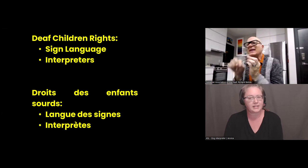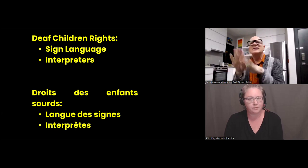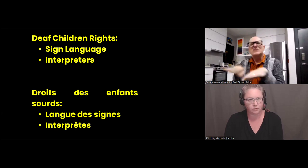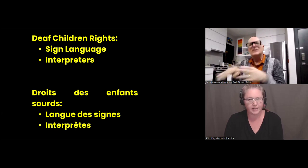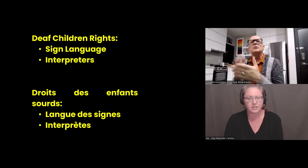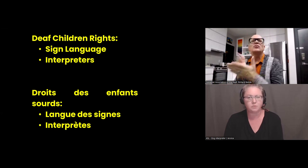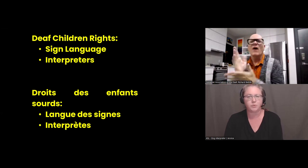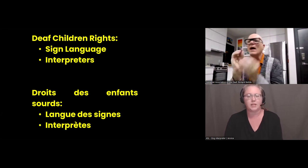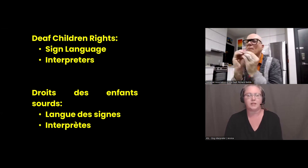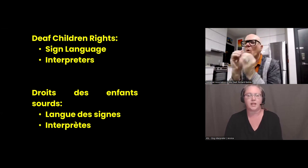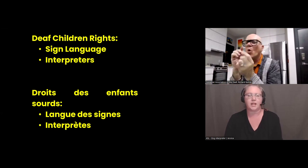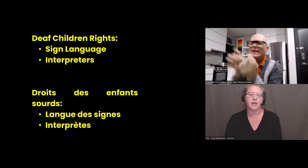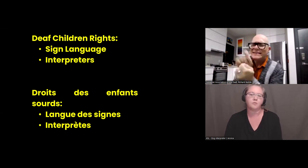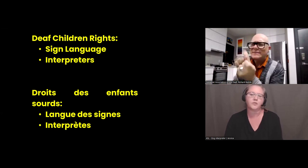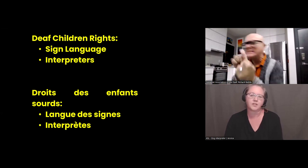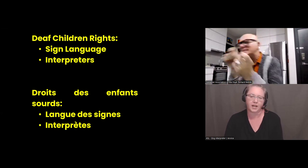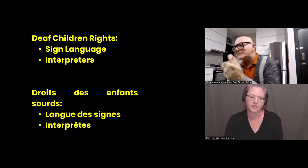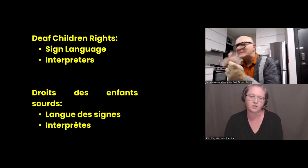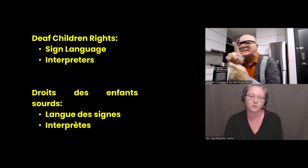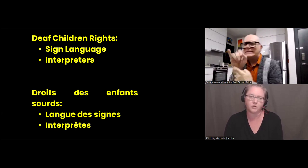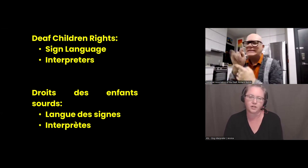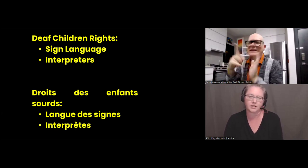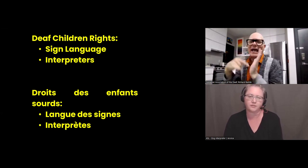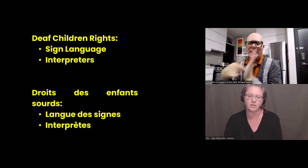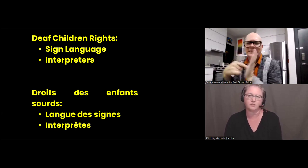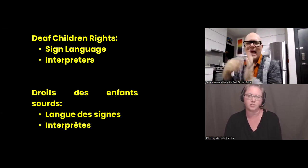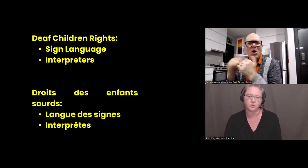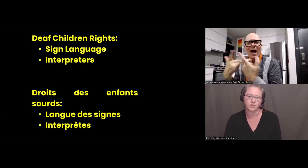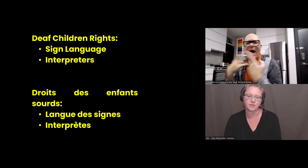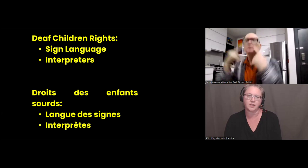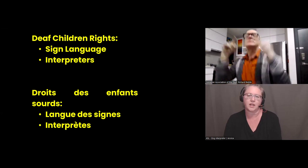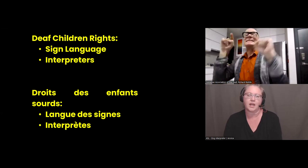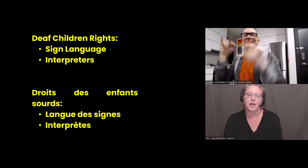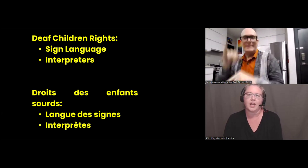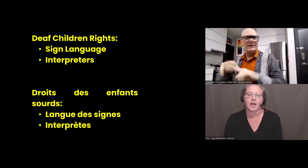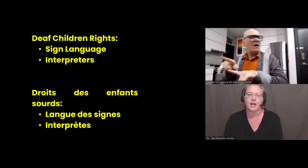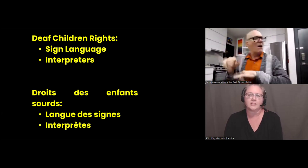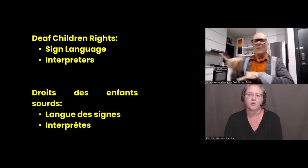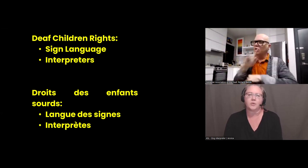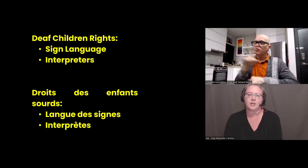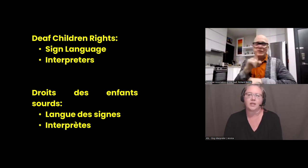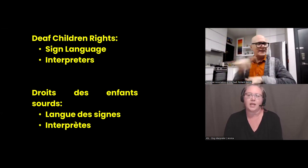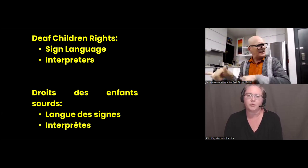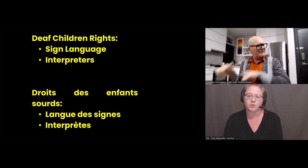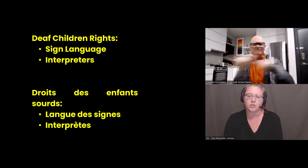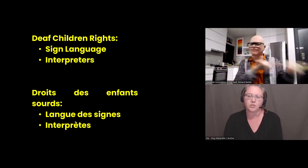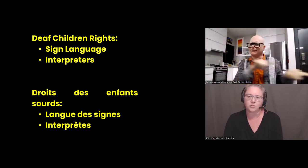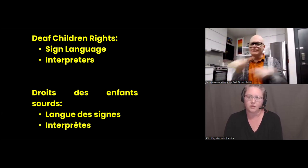same rights being then emphasized for deaf individuals. And so being able to do